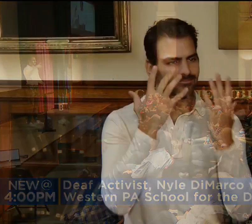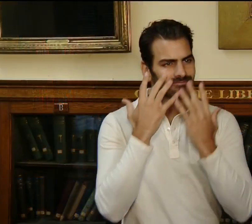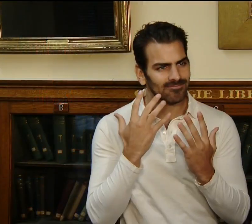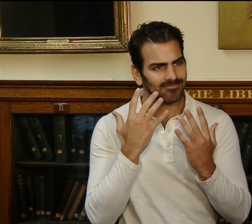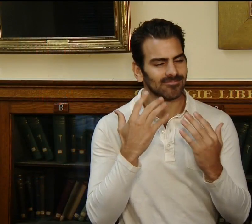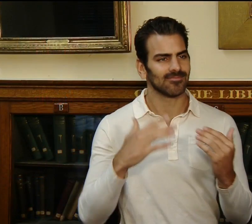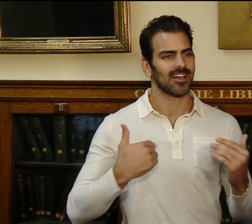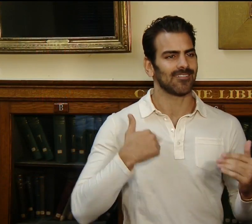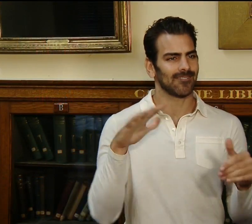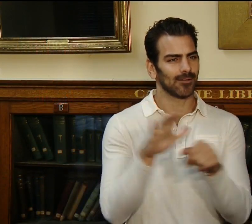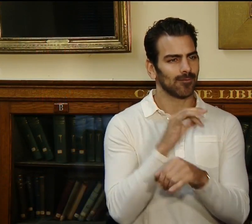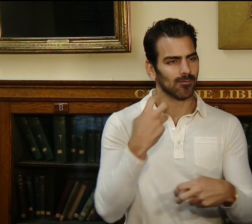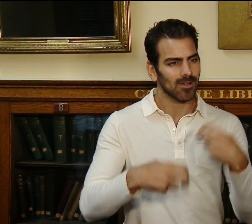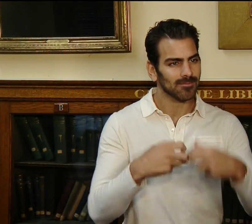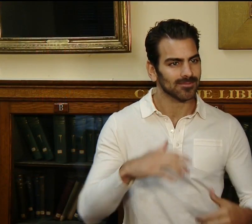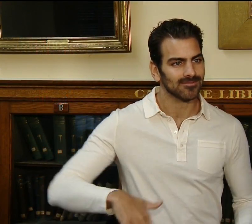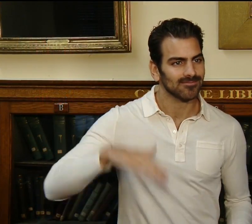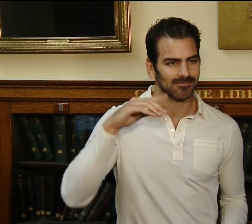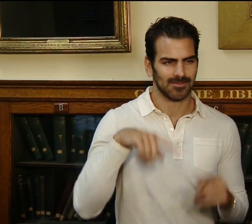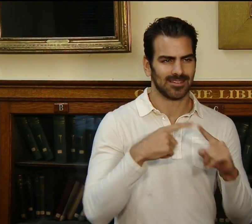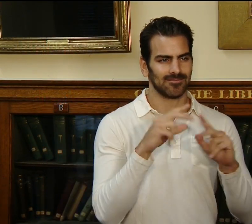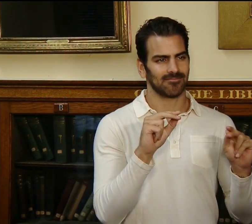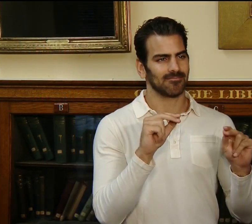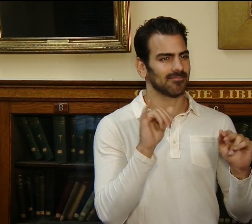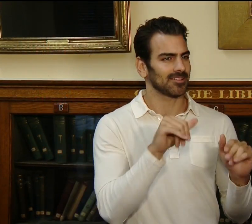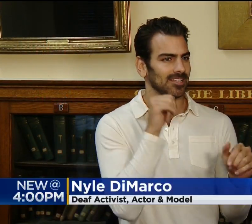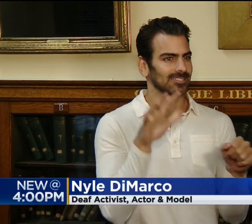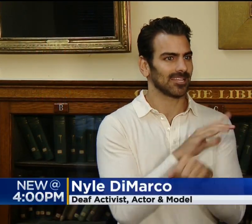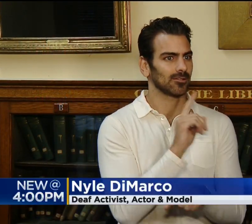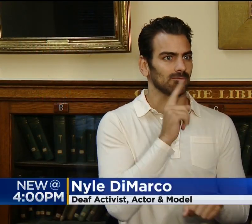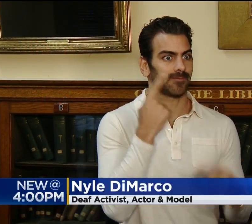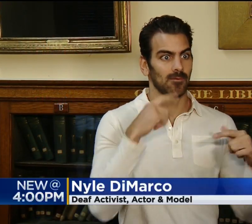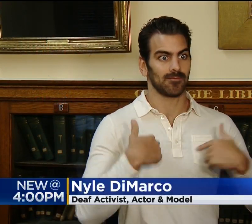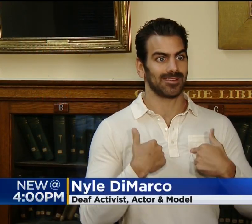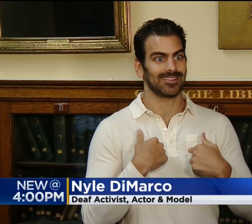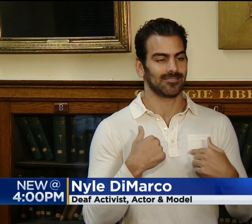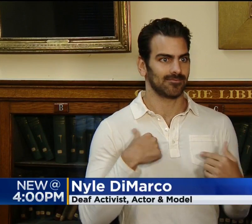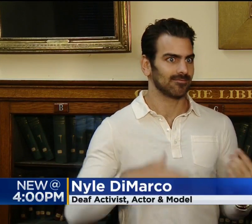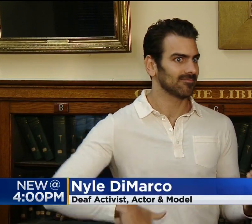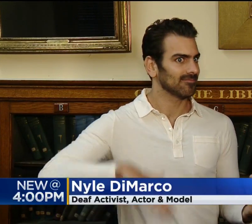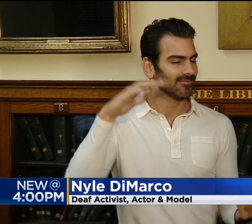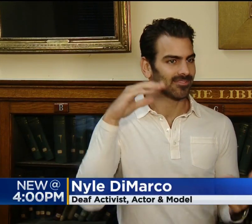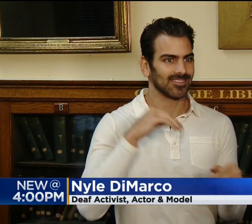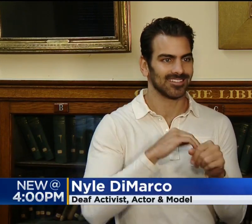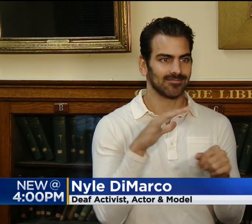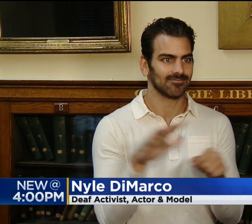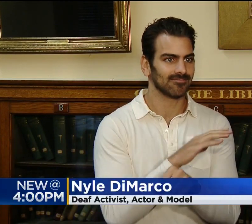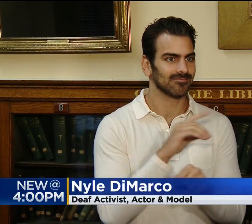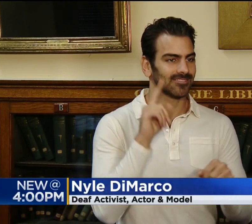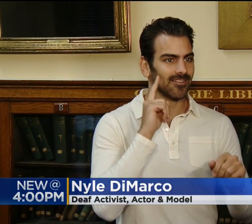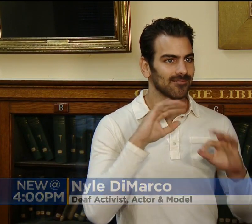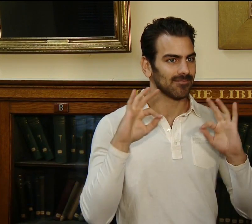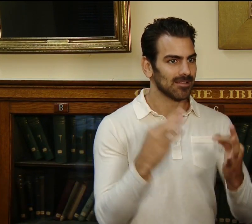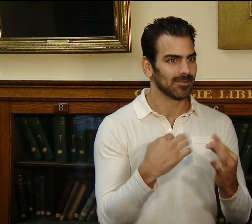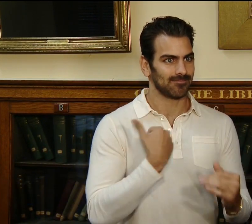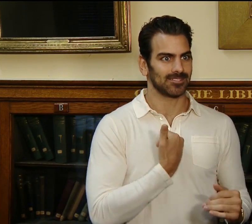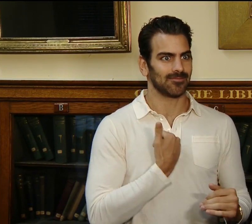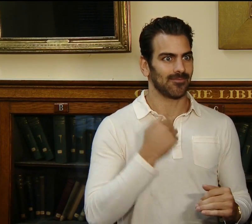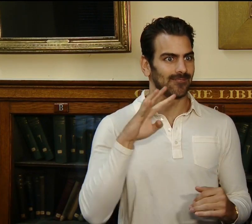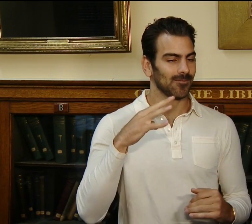Often times people think that deaf people are sad and that we've all been raised with all these problems growing up, but that actually wasn't true for me at all. I grew up in an all-deaf